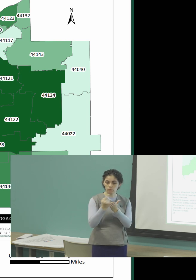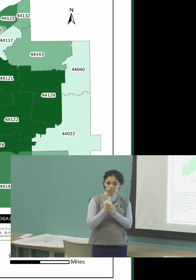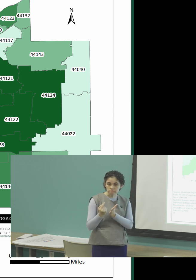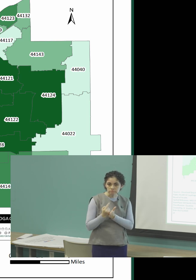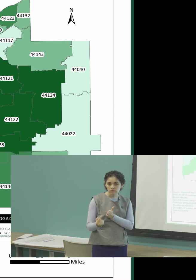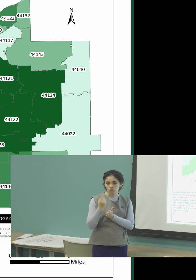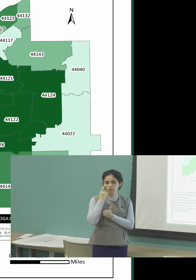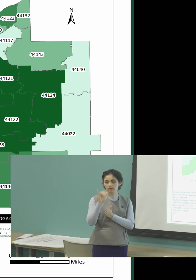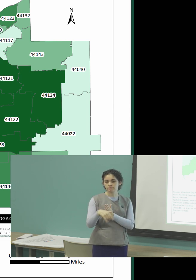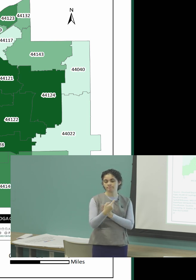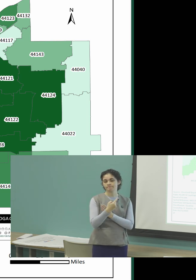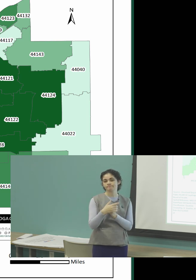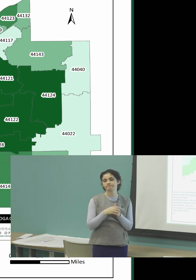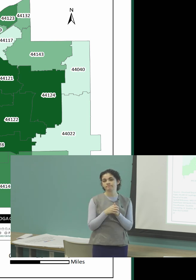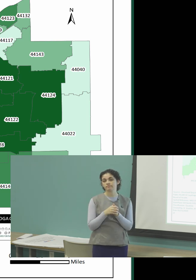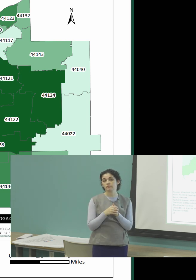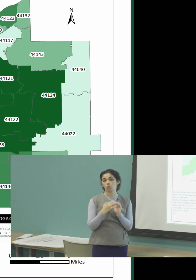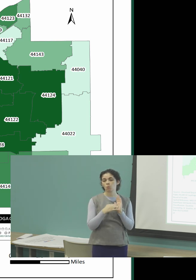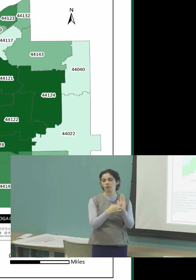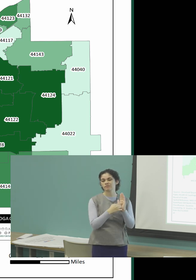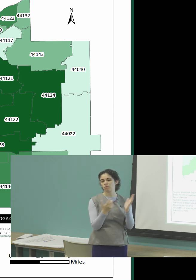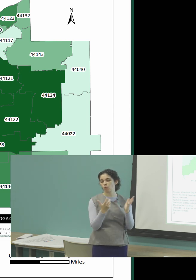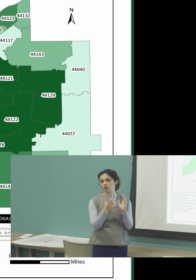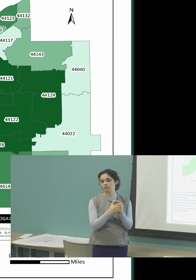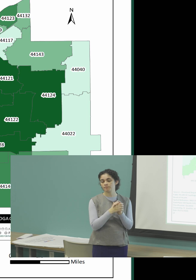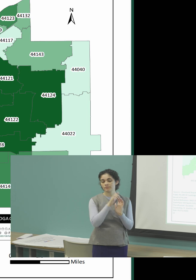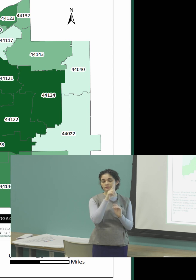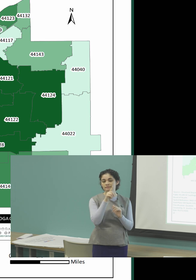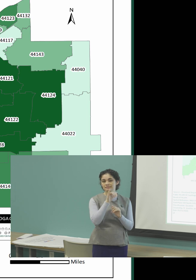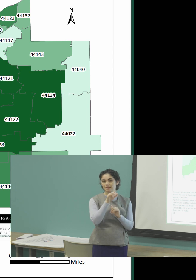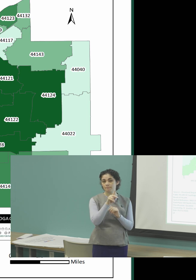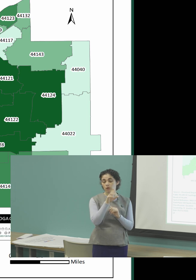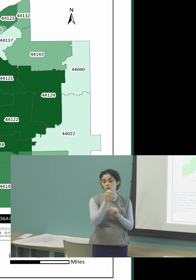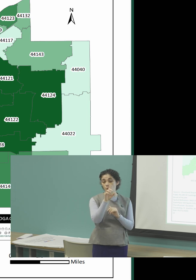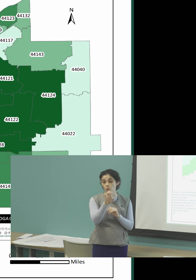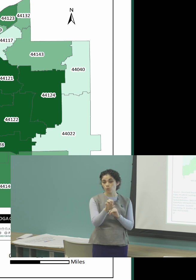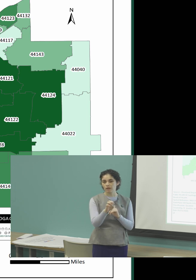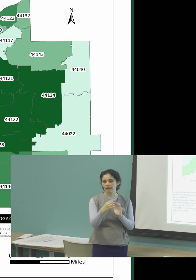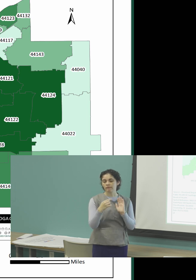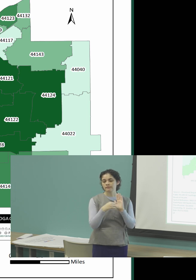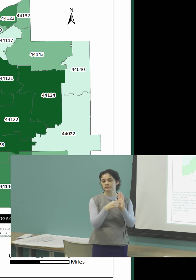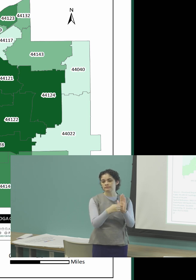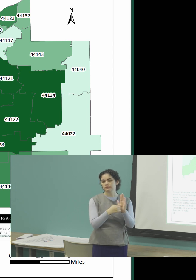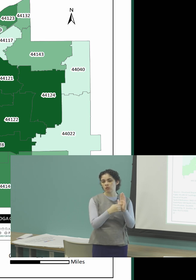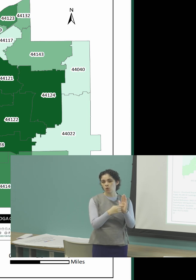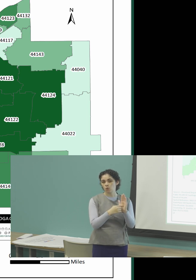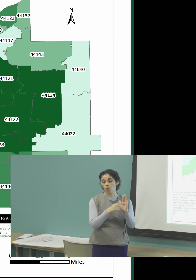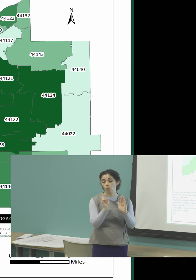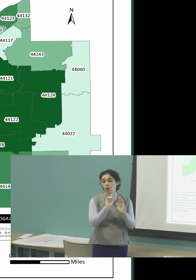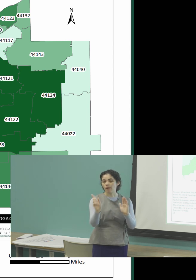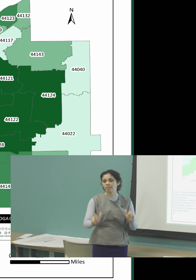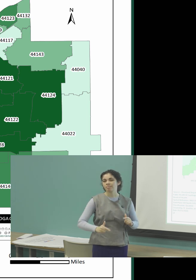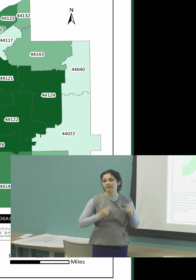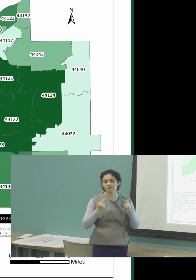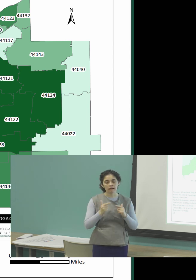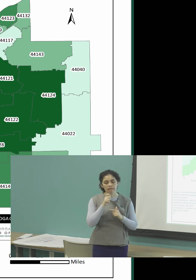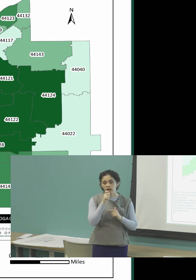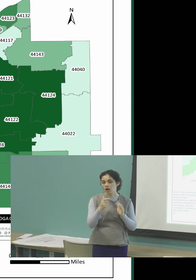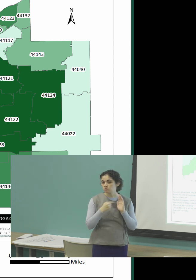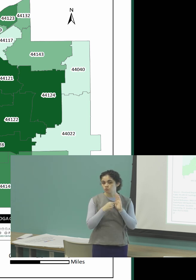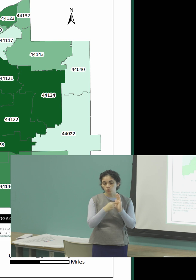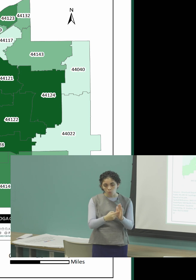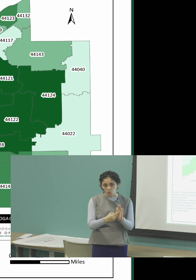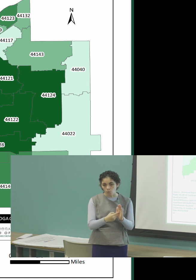week. Again, this represents the zip code where cases have identified that they live. This does not